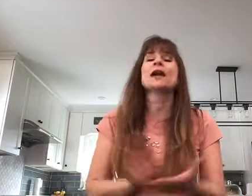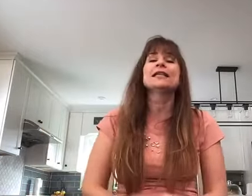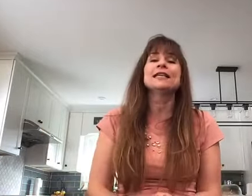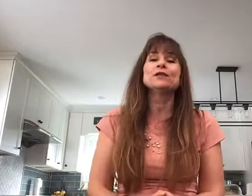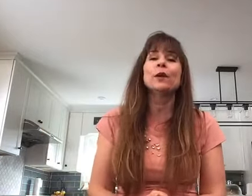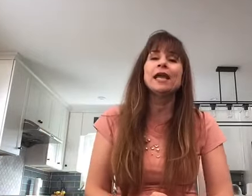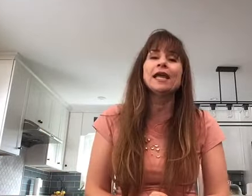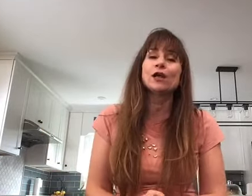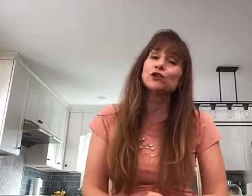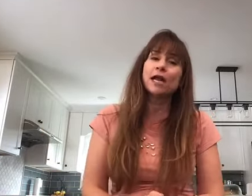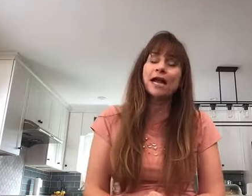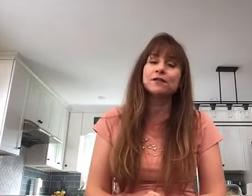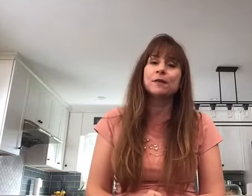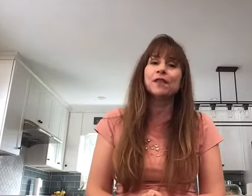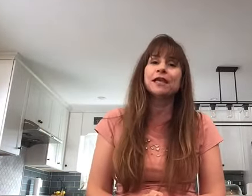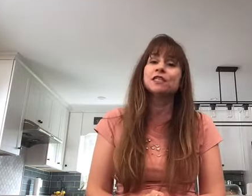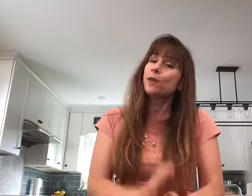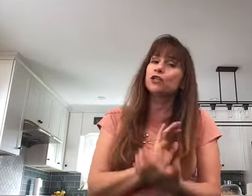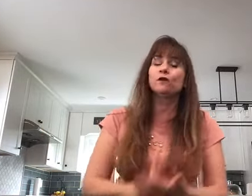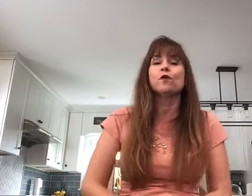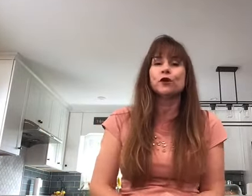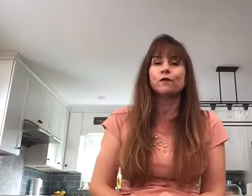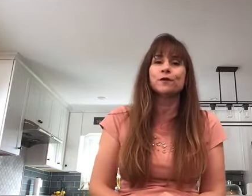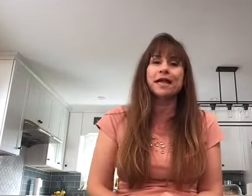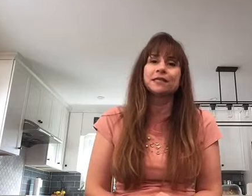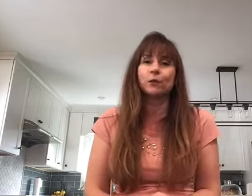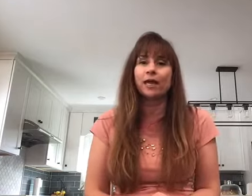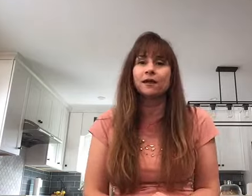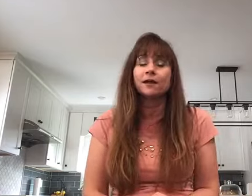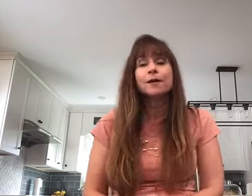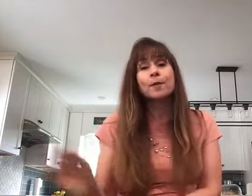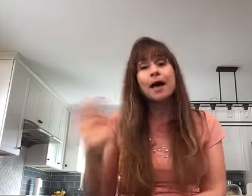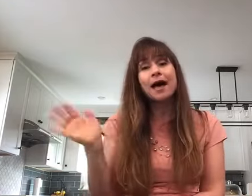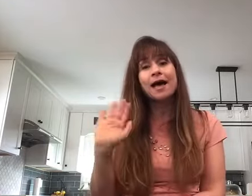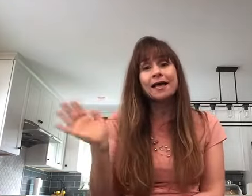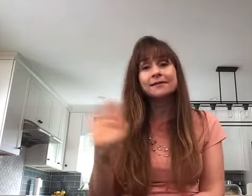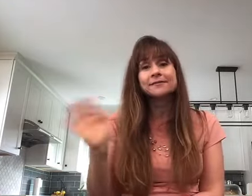on it this week, and I'll try to have something special for you for next week. Bye.